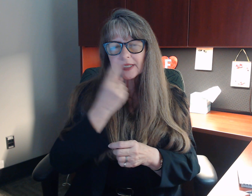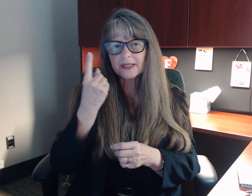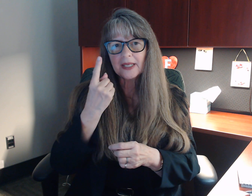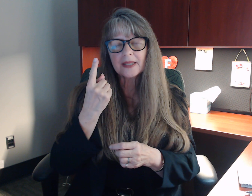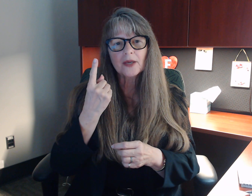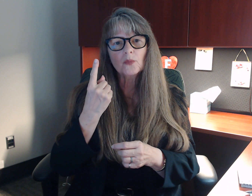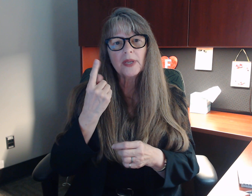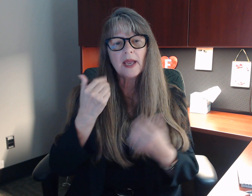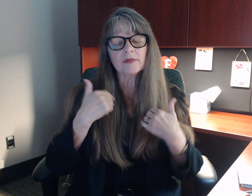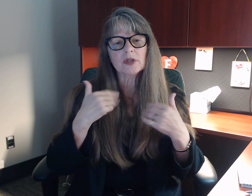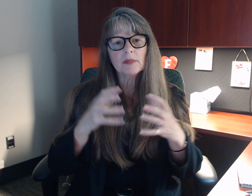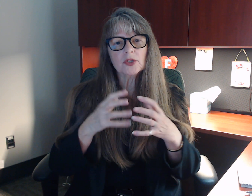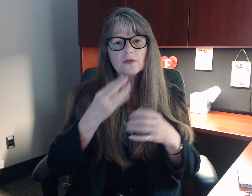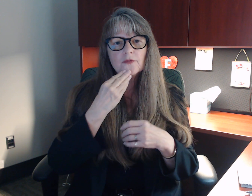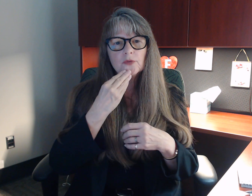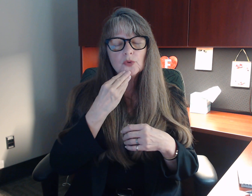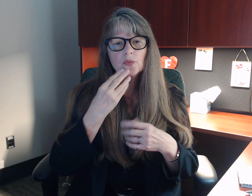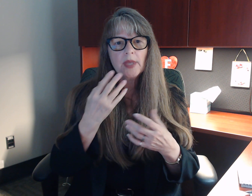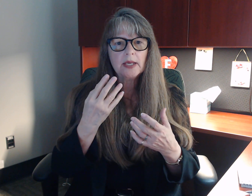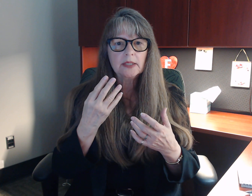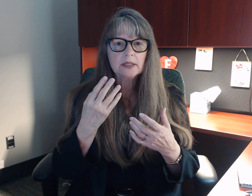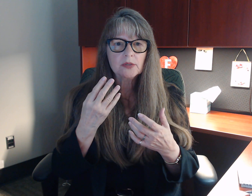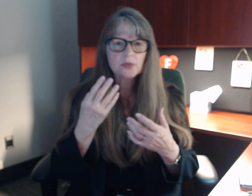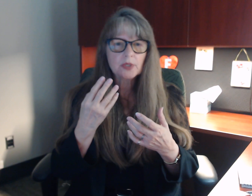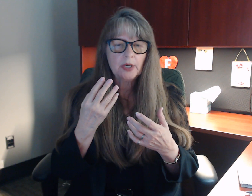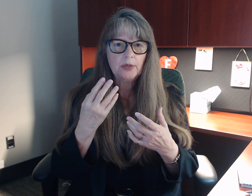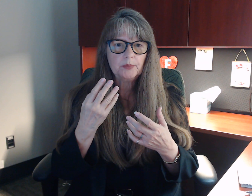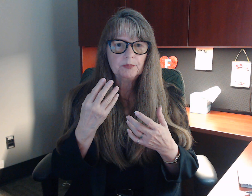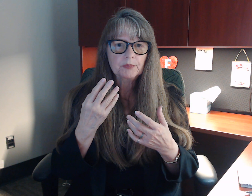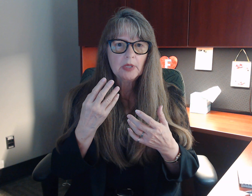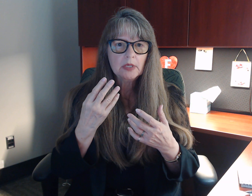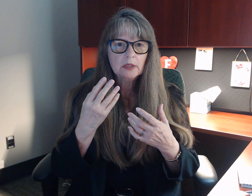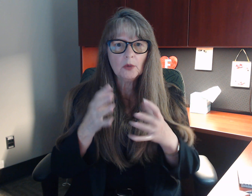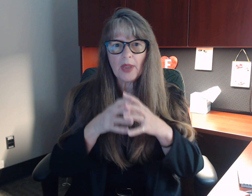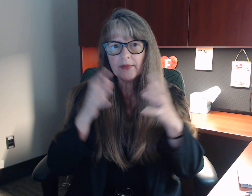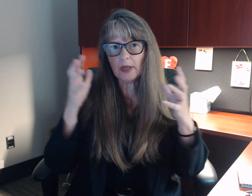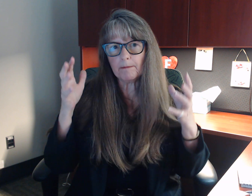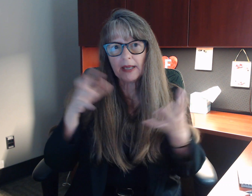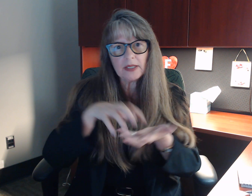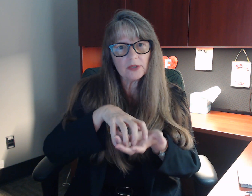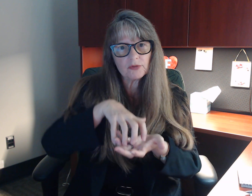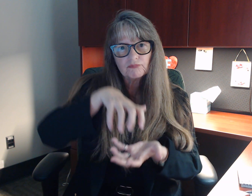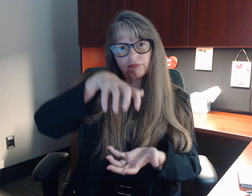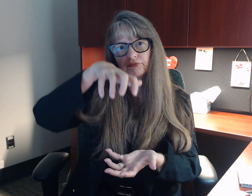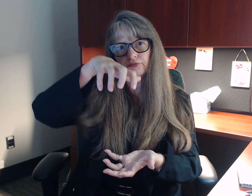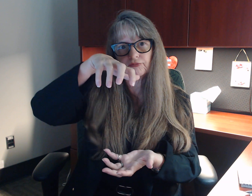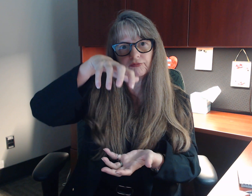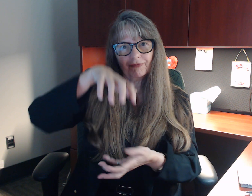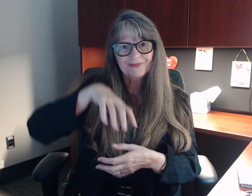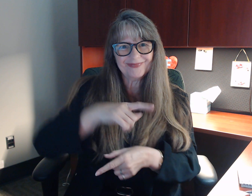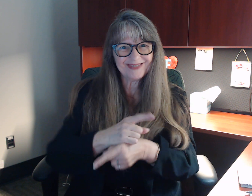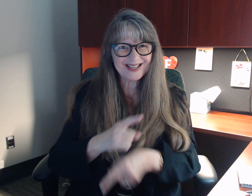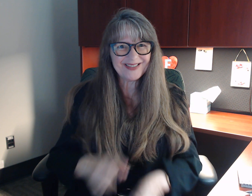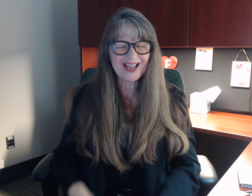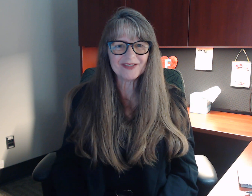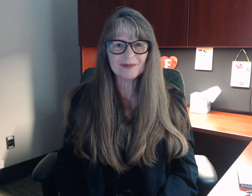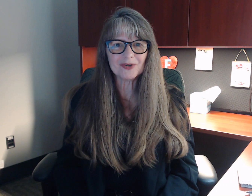think that we have so much food that is, we have an abundance, right? We have so much